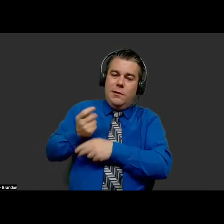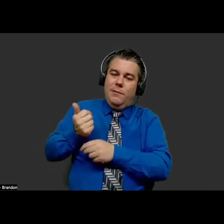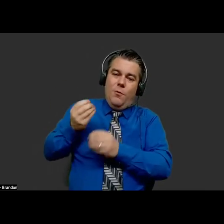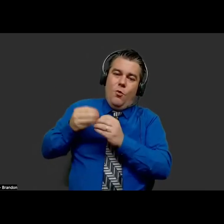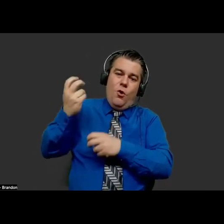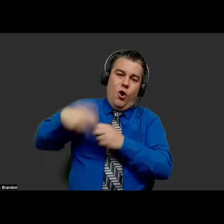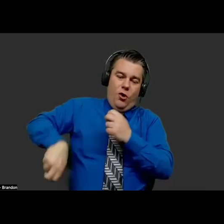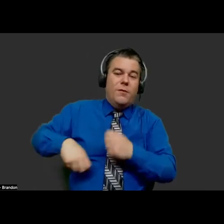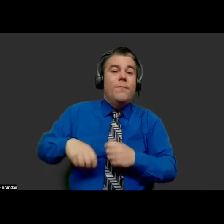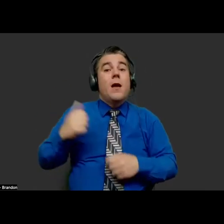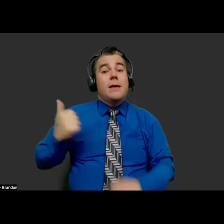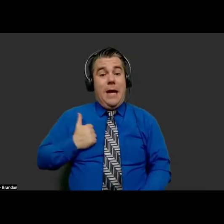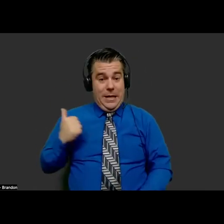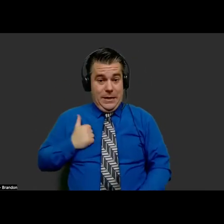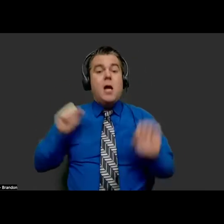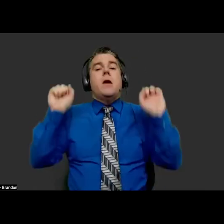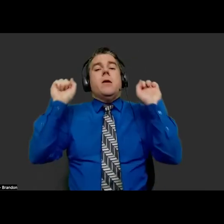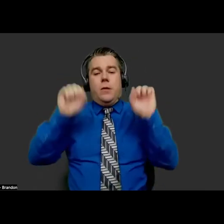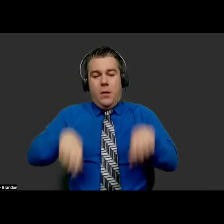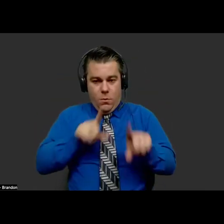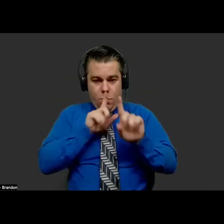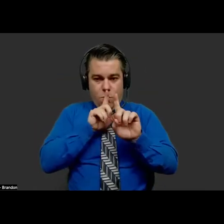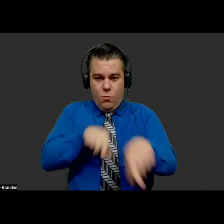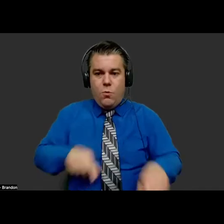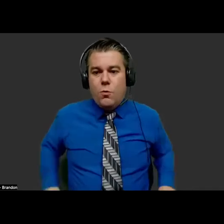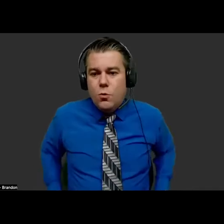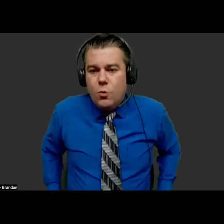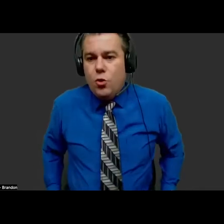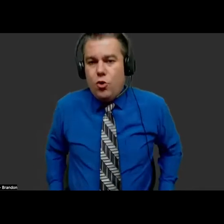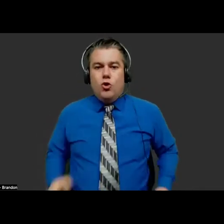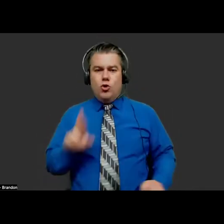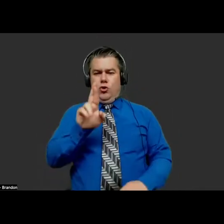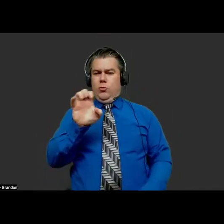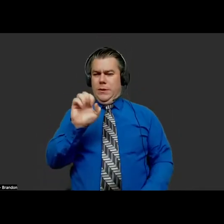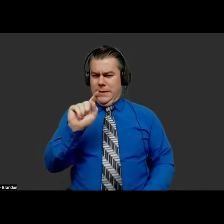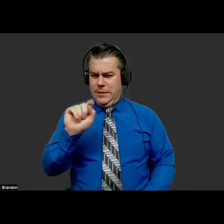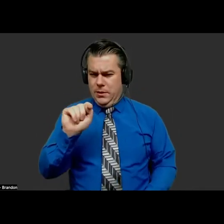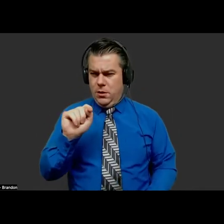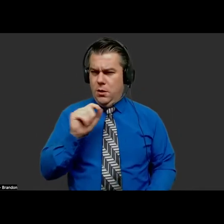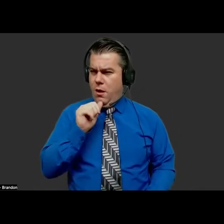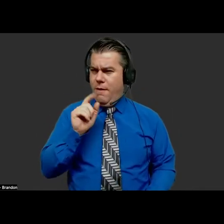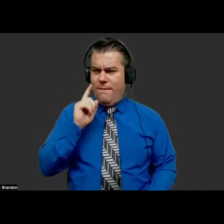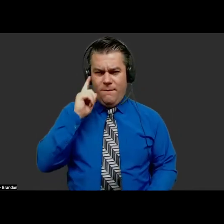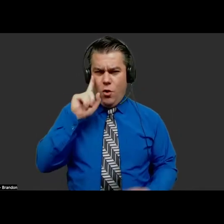they can order the reset for, I believe, not for